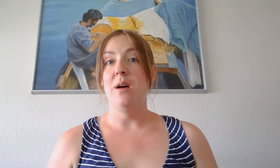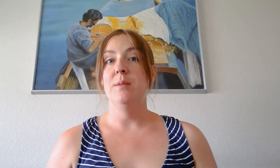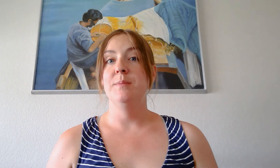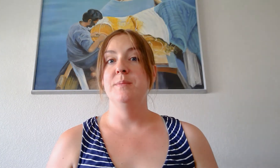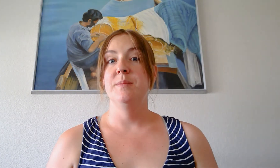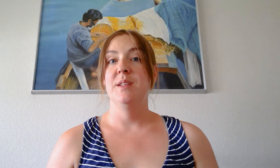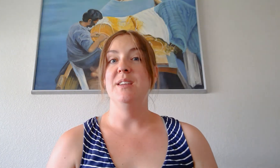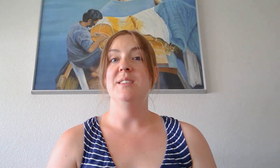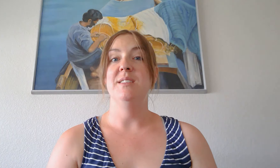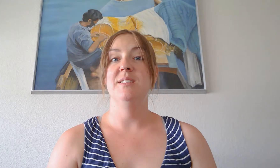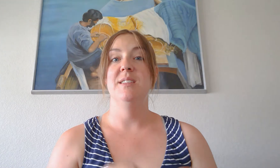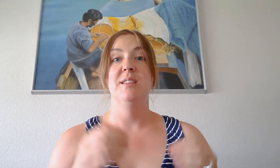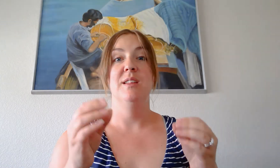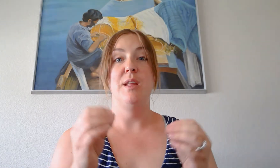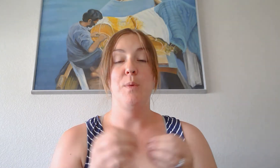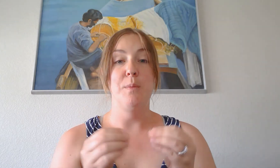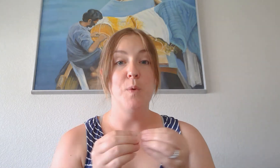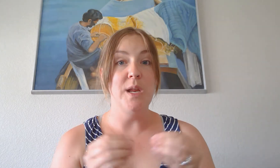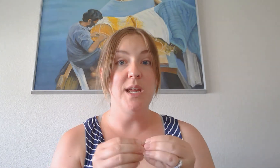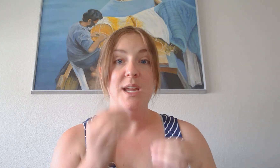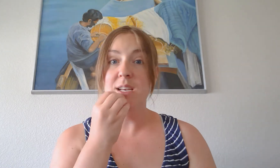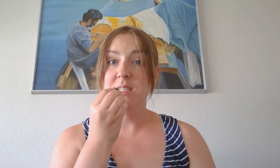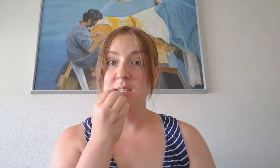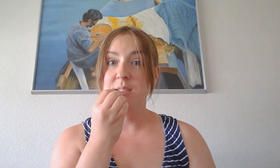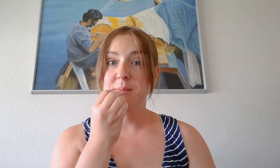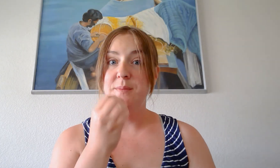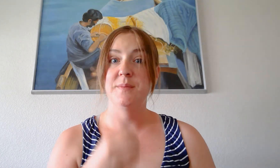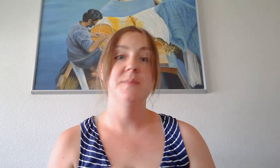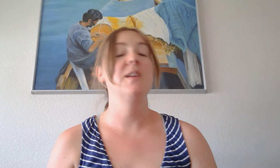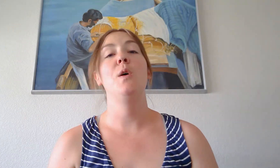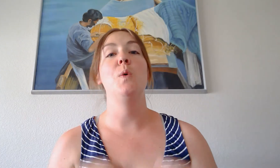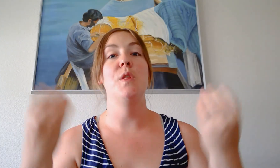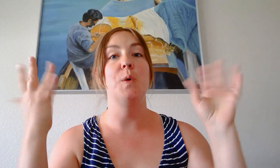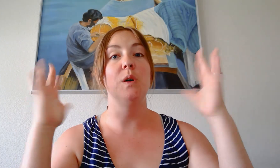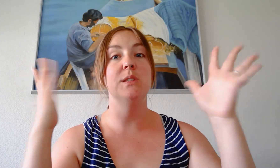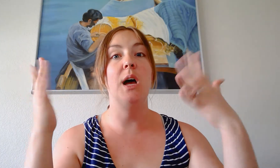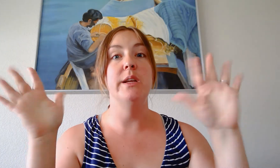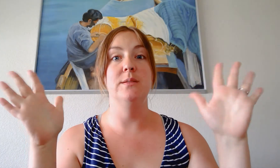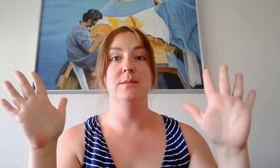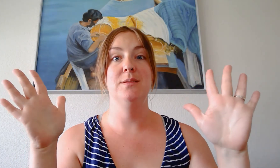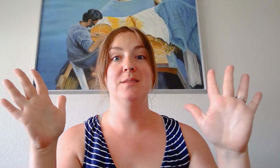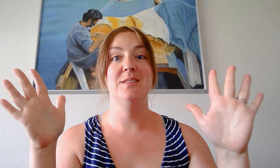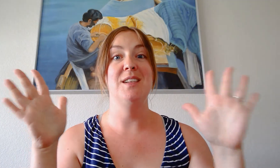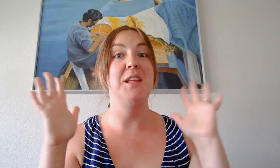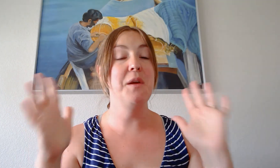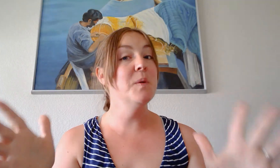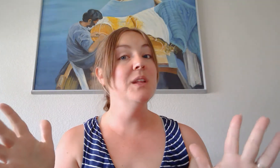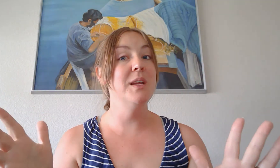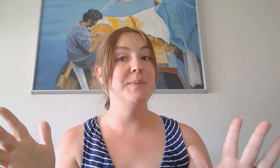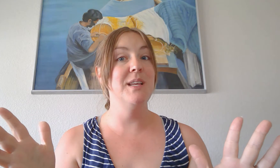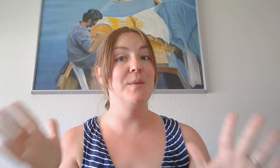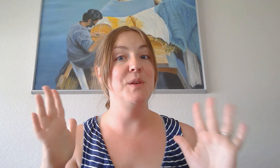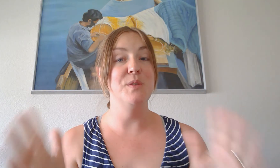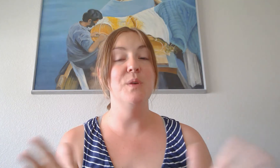about is they want more to eat or they're all done, and they get really upset when you don't